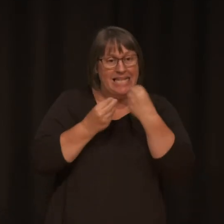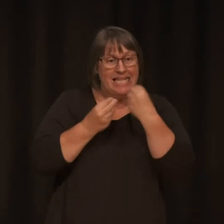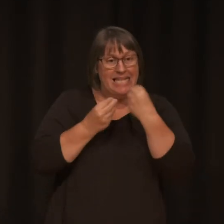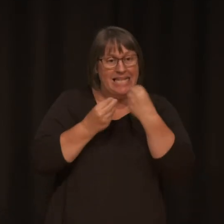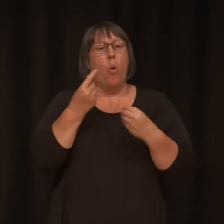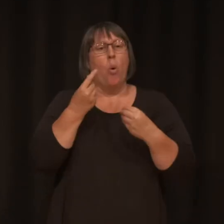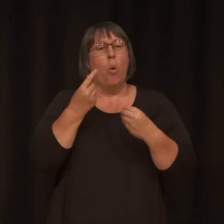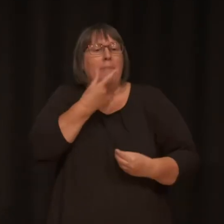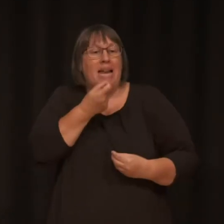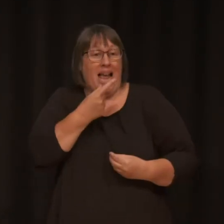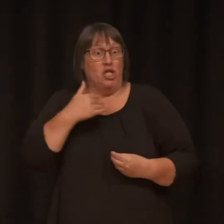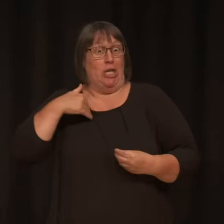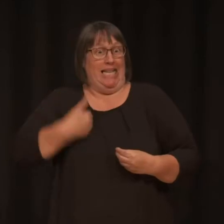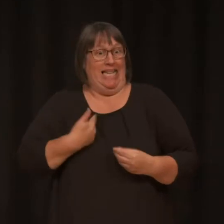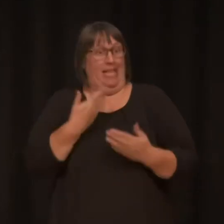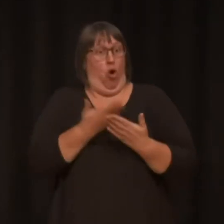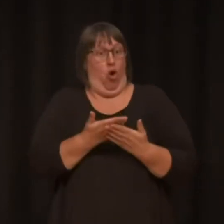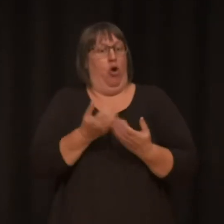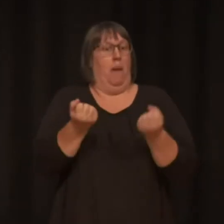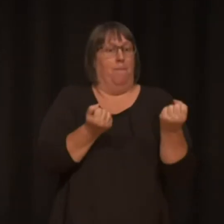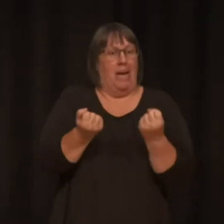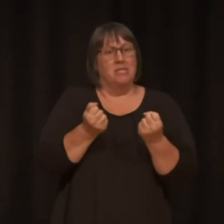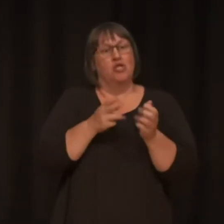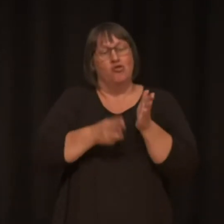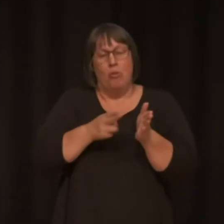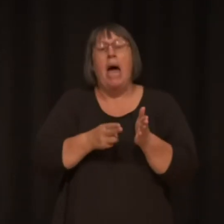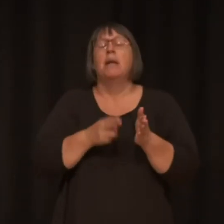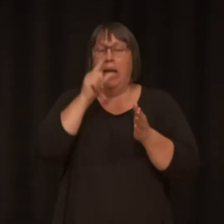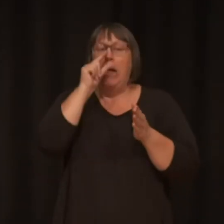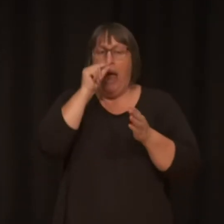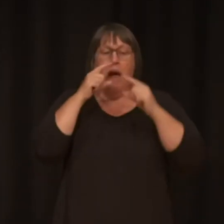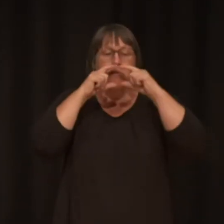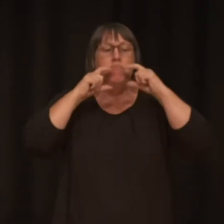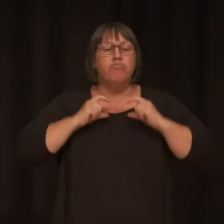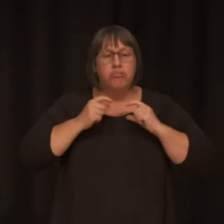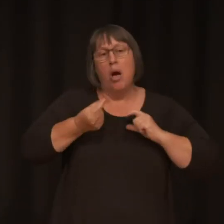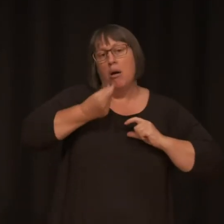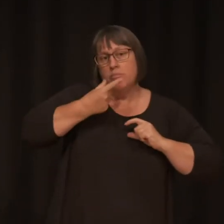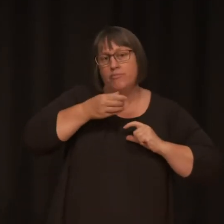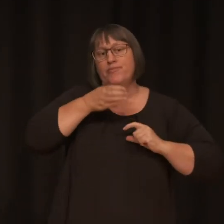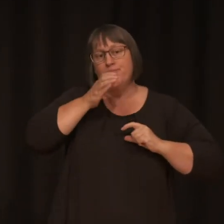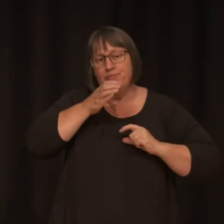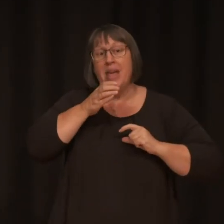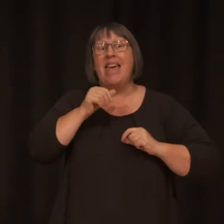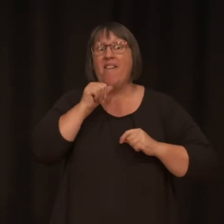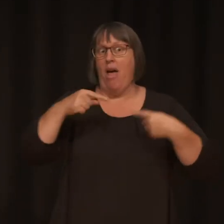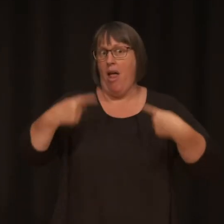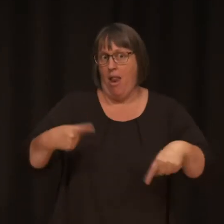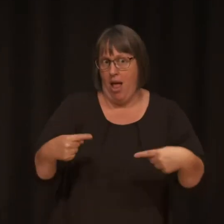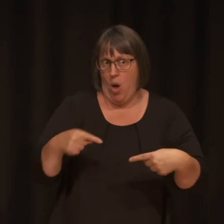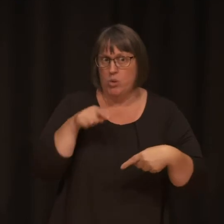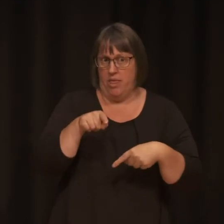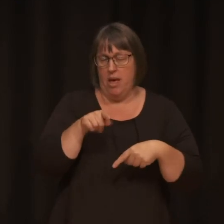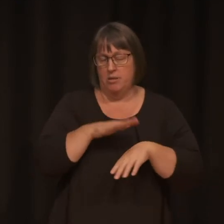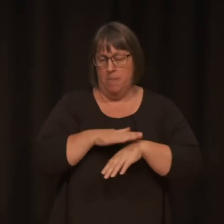usually permitted on those journeys. Children under the age of 12 are exempt, as are people with a medical condition that prevents them from wearing a mask or